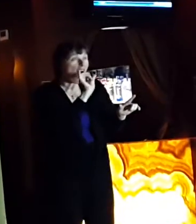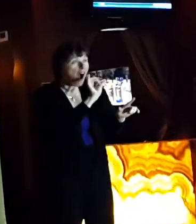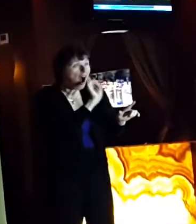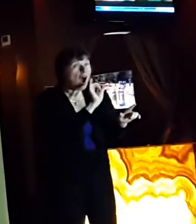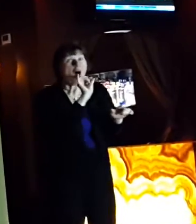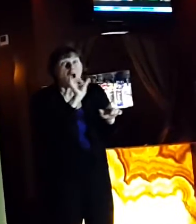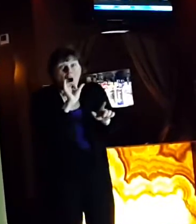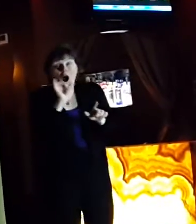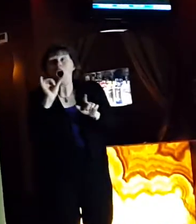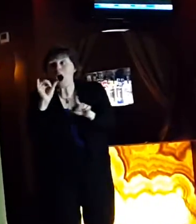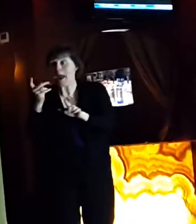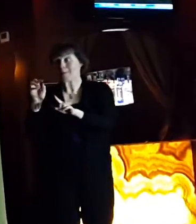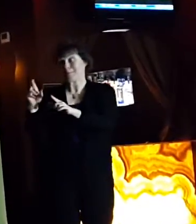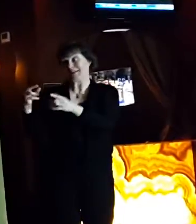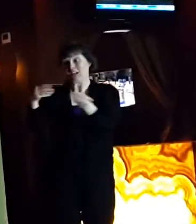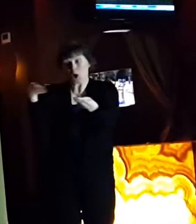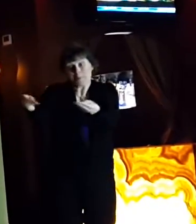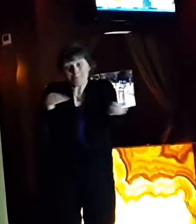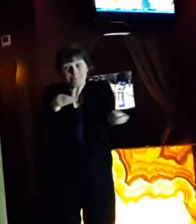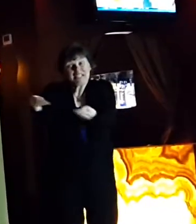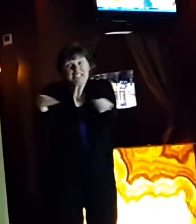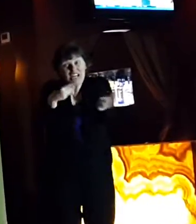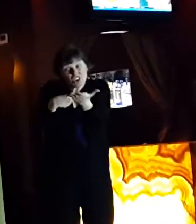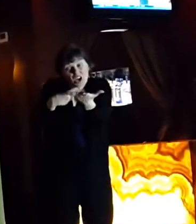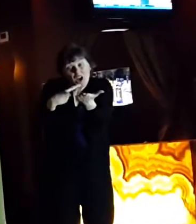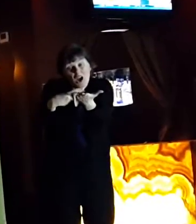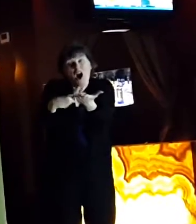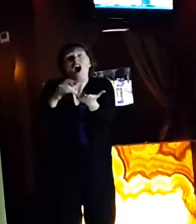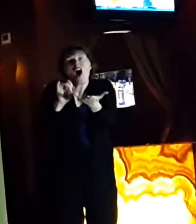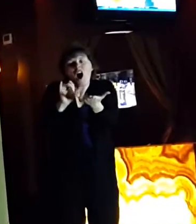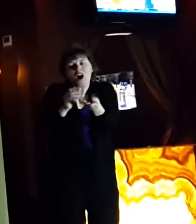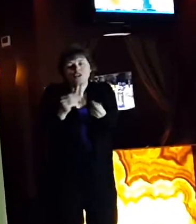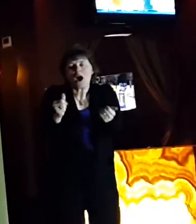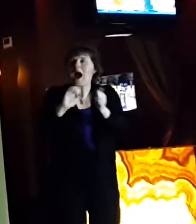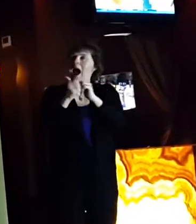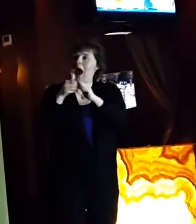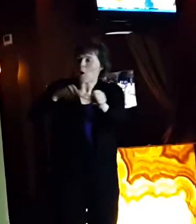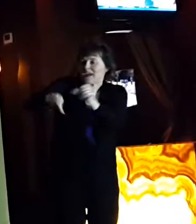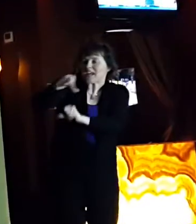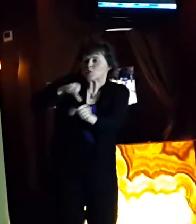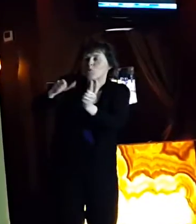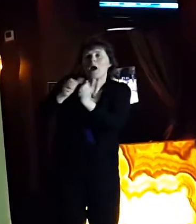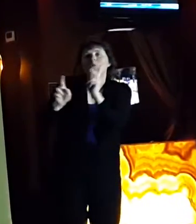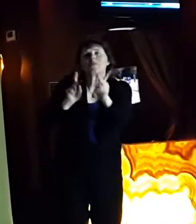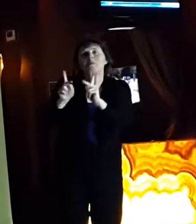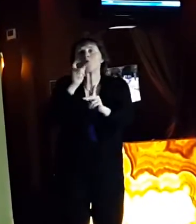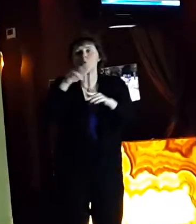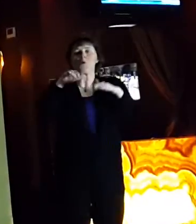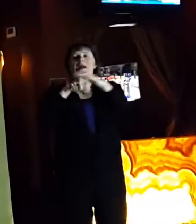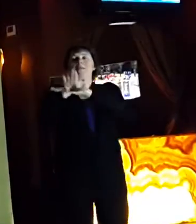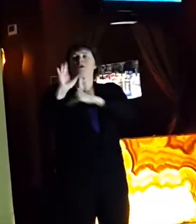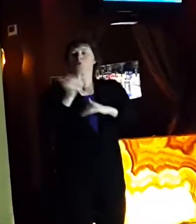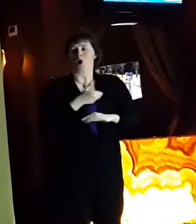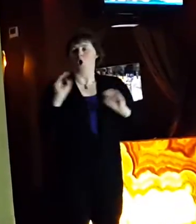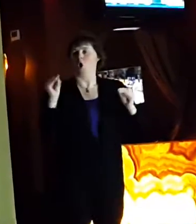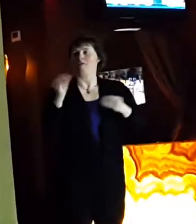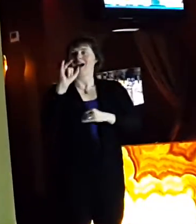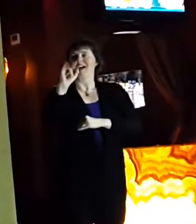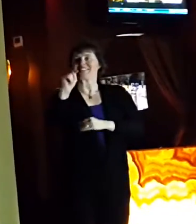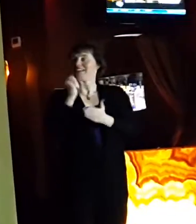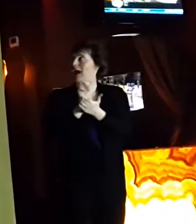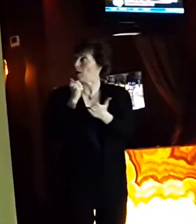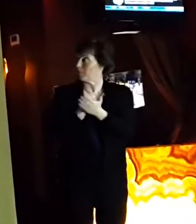of the peer mediation stuff that I got together, it really comes back to how you interact with the people who come into the help desk. So when